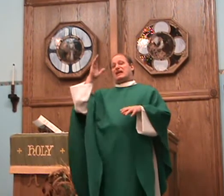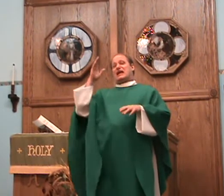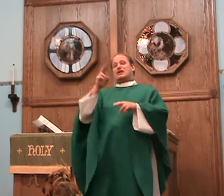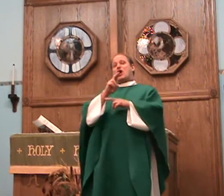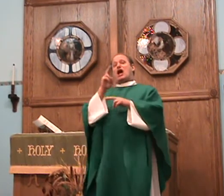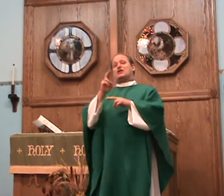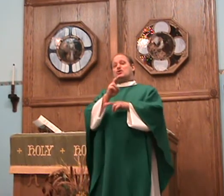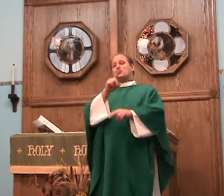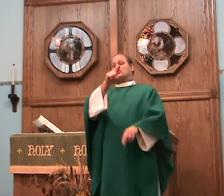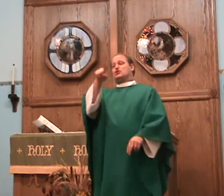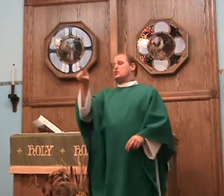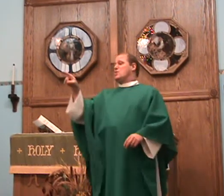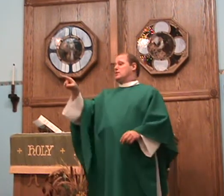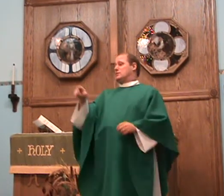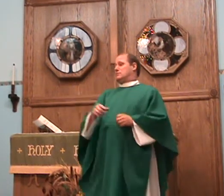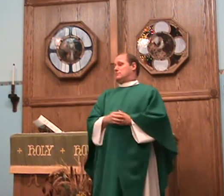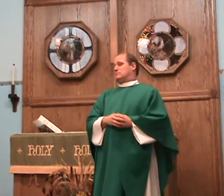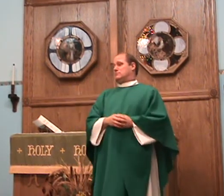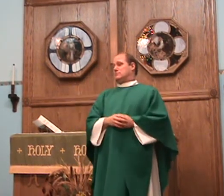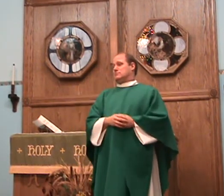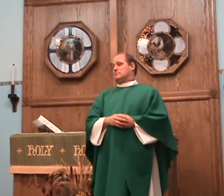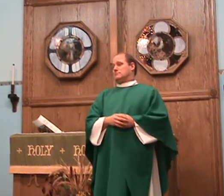Can God use you?